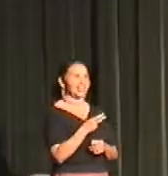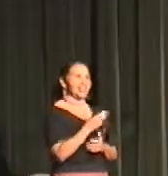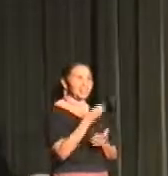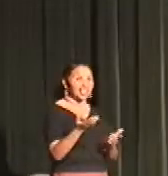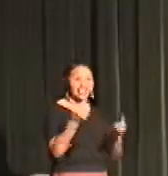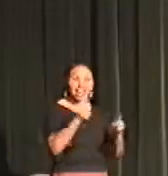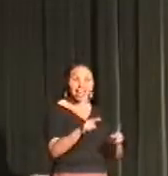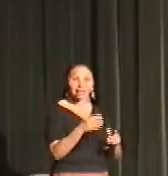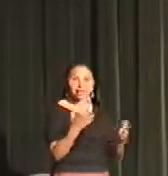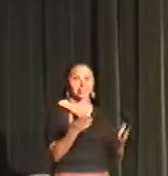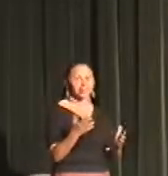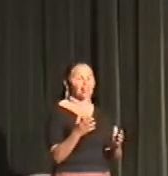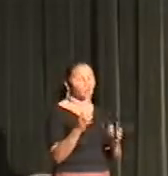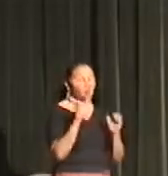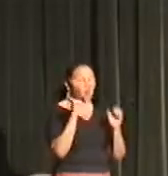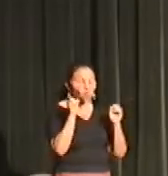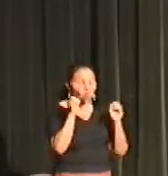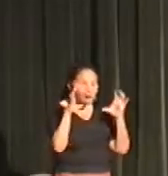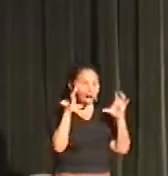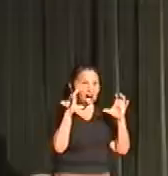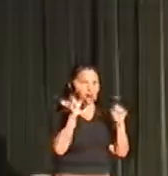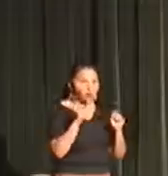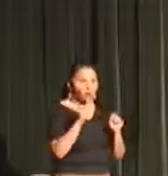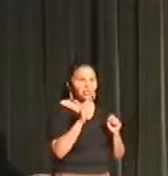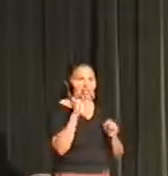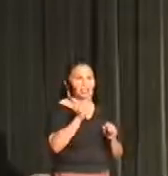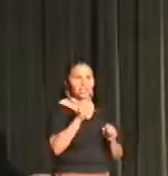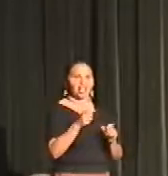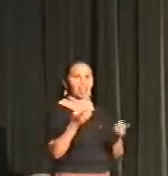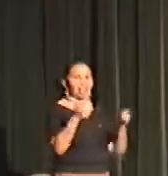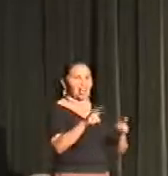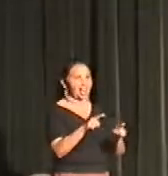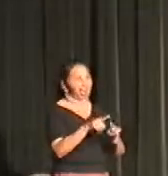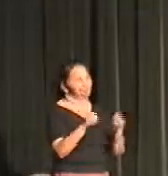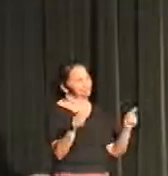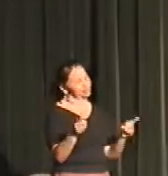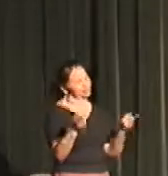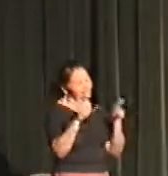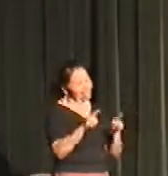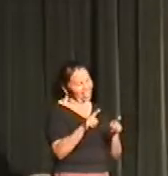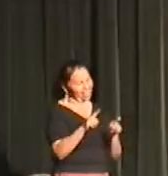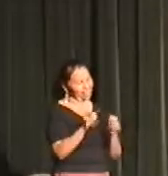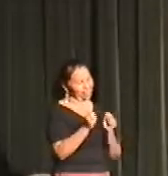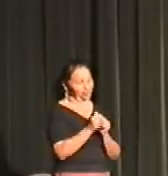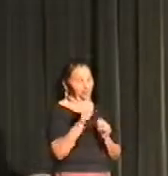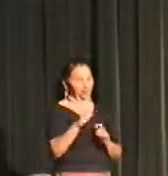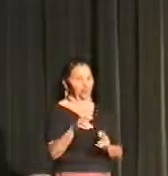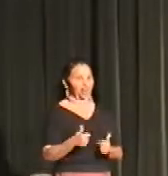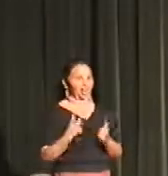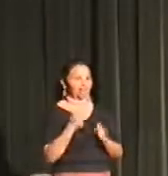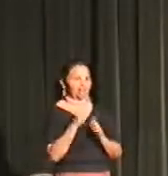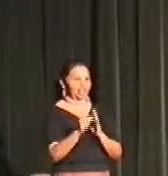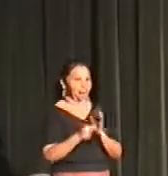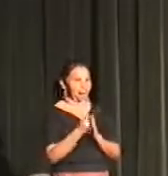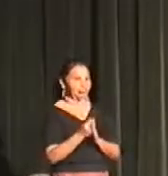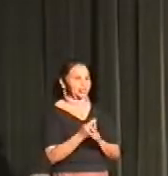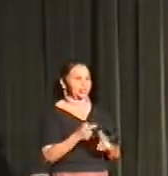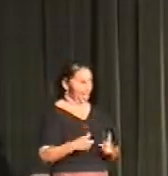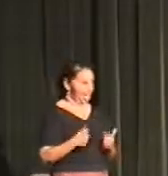really shouldn't really be able to happen, it seems like, you know, and yet they had happened in her life, and they have happened in mine, and they've happened in most